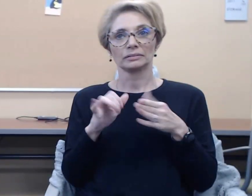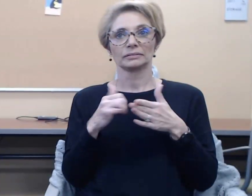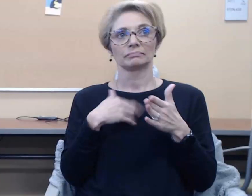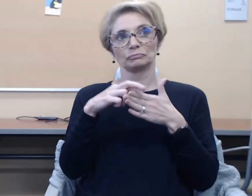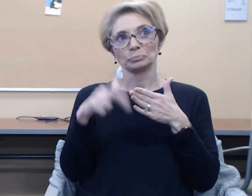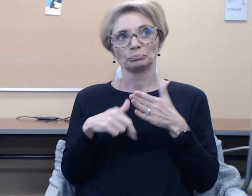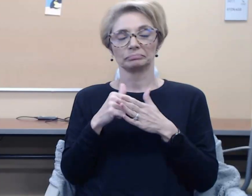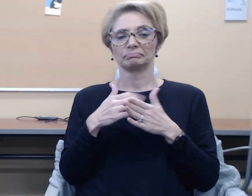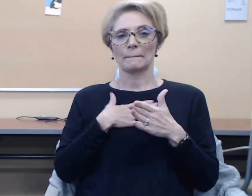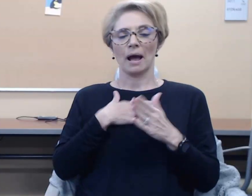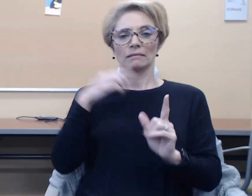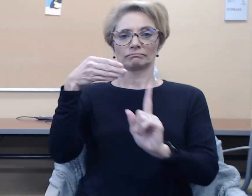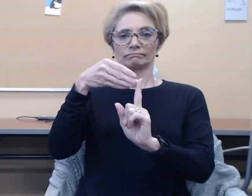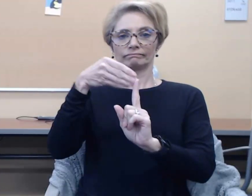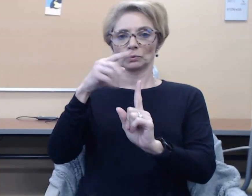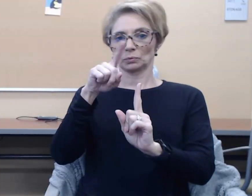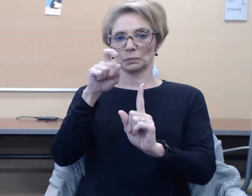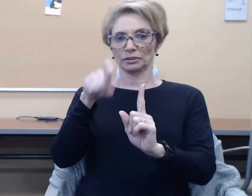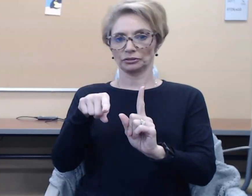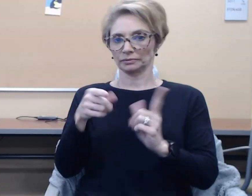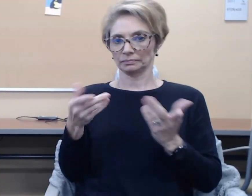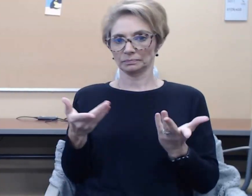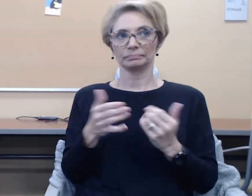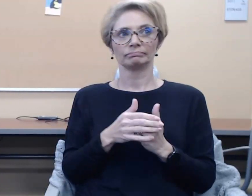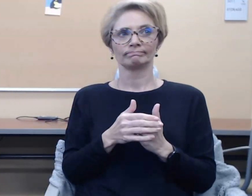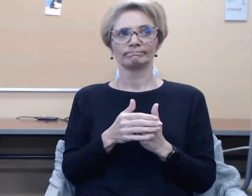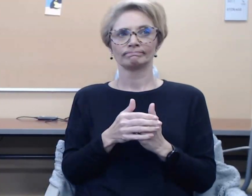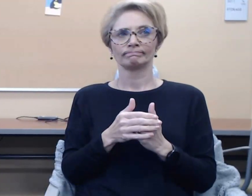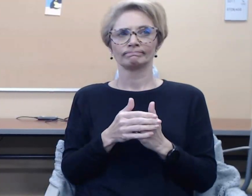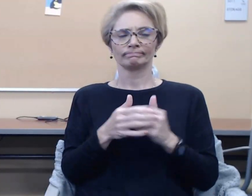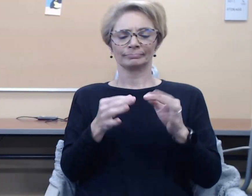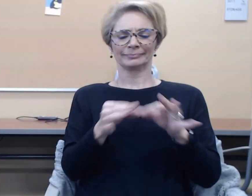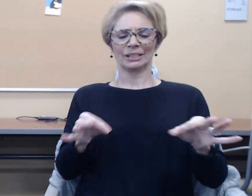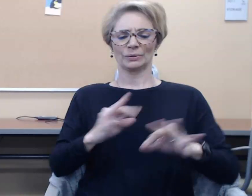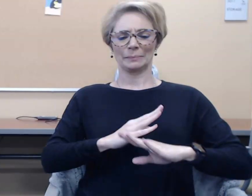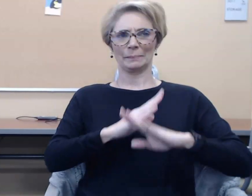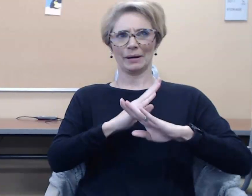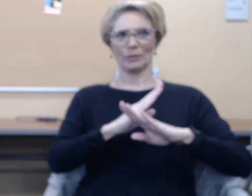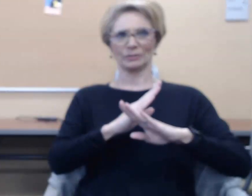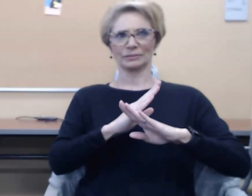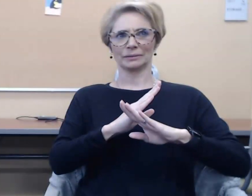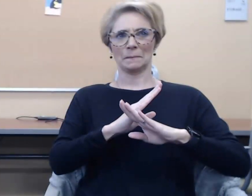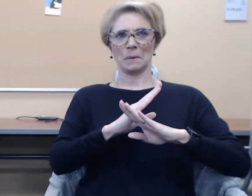My central question was, in what ways do language barriers influence the social